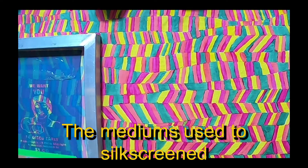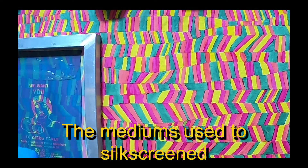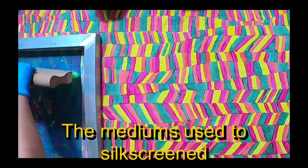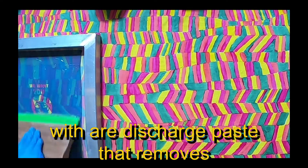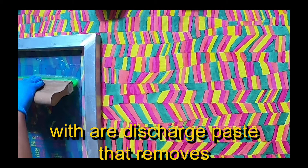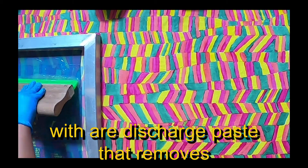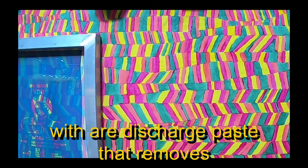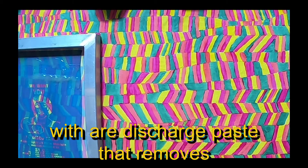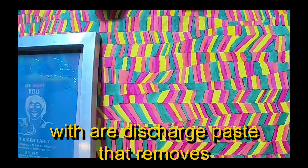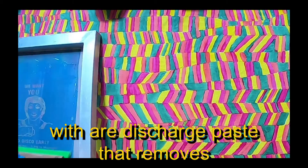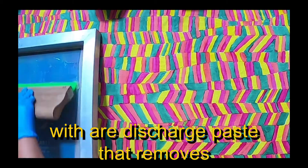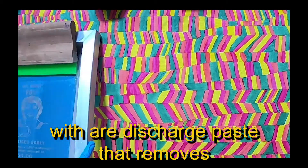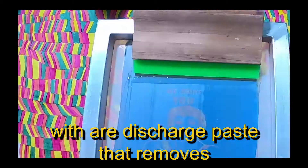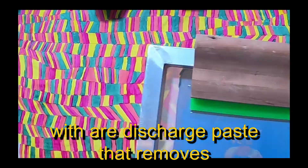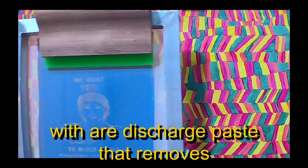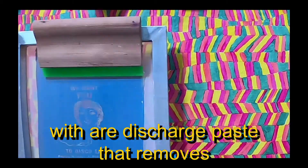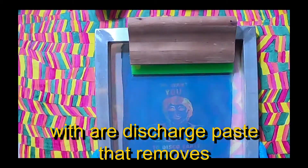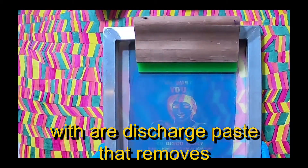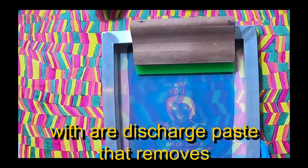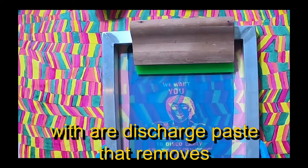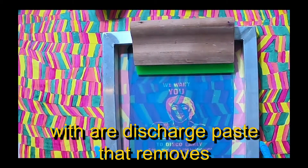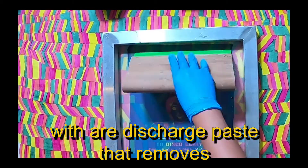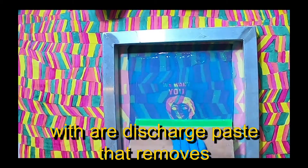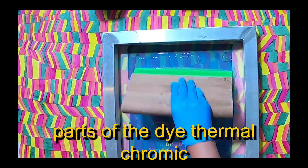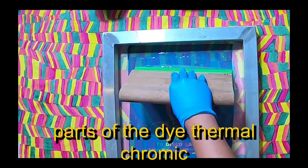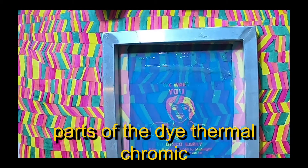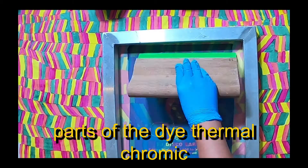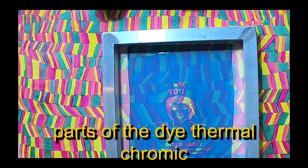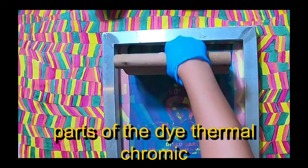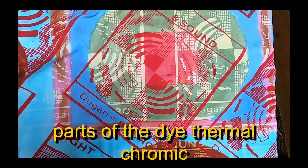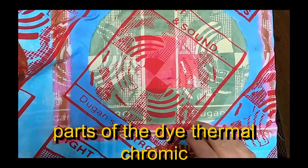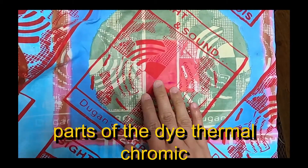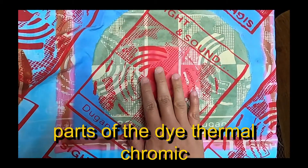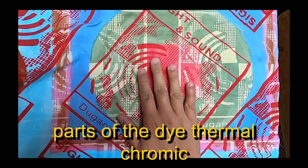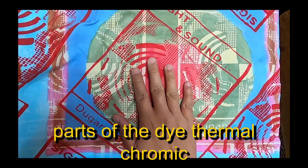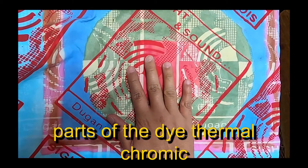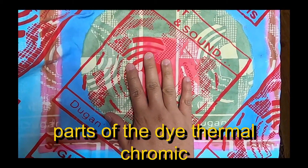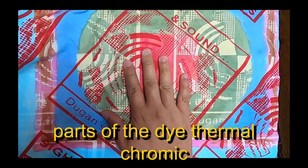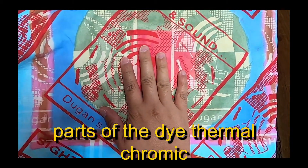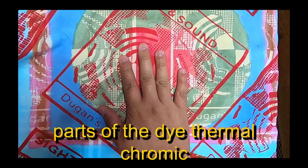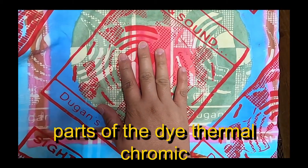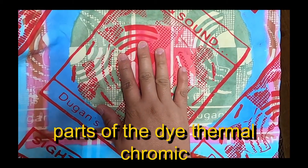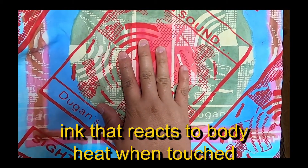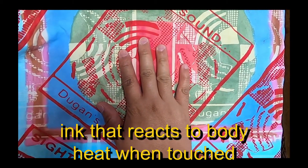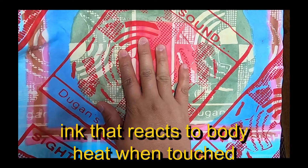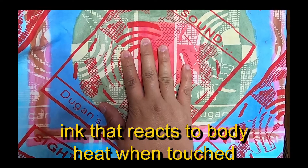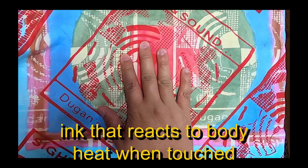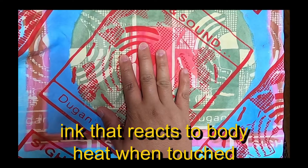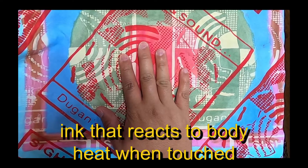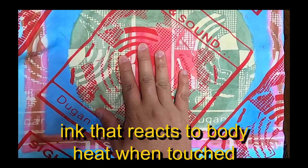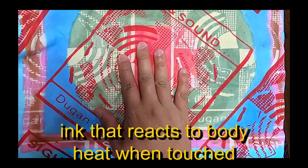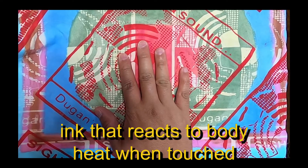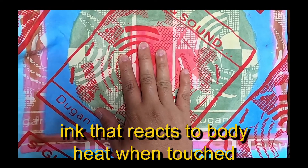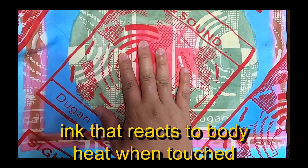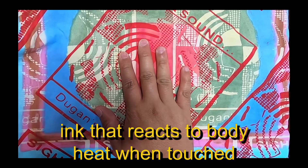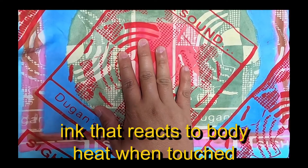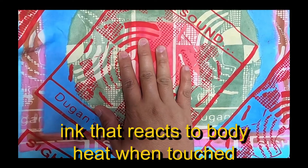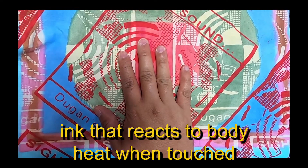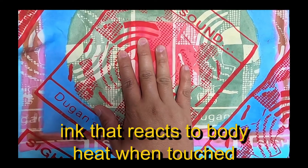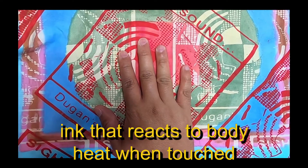with are discharge paste that removes parts of the dye, thermochromic ink that reacts to body heat